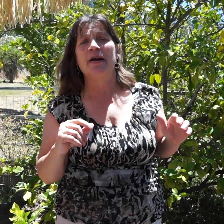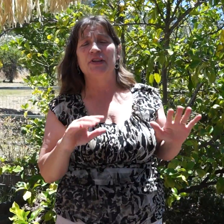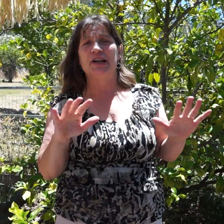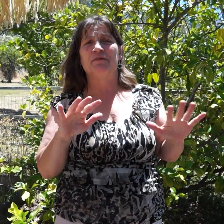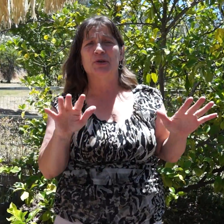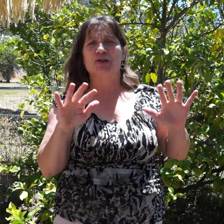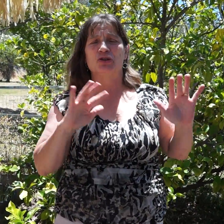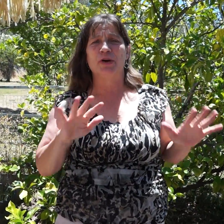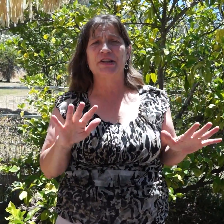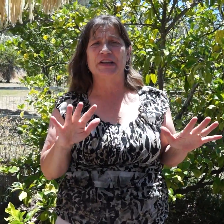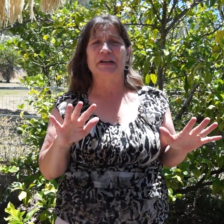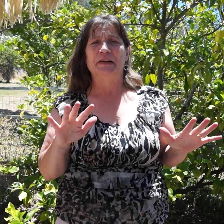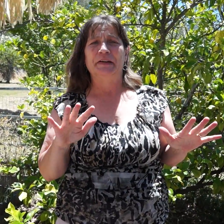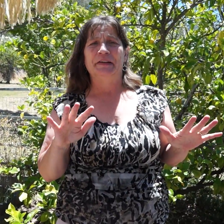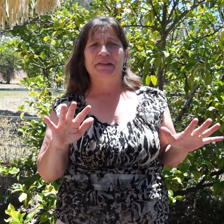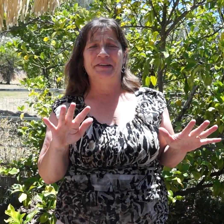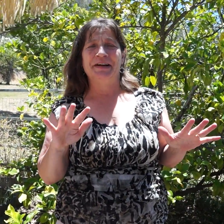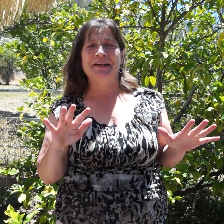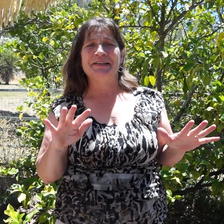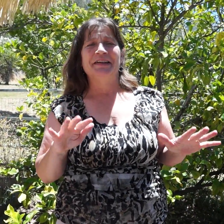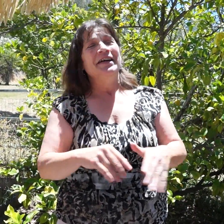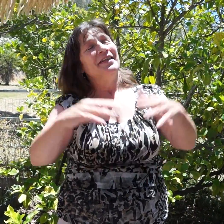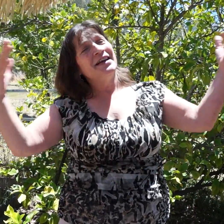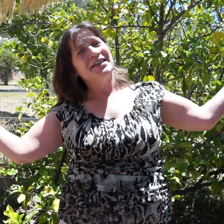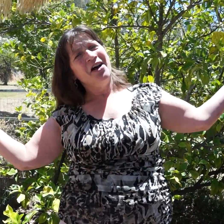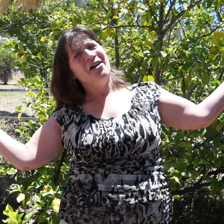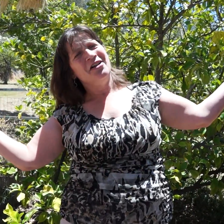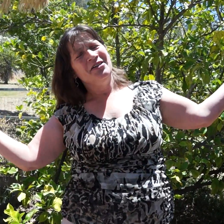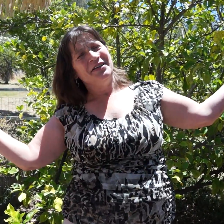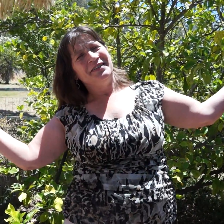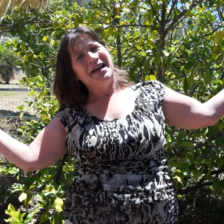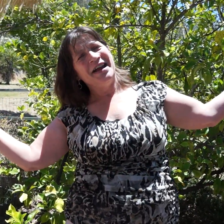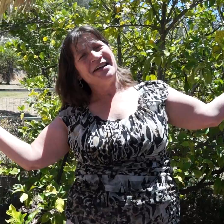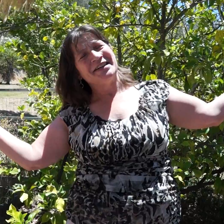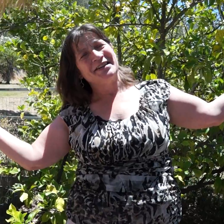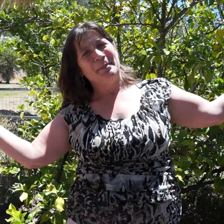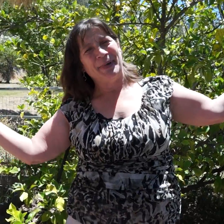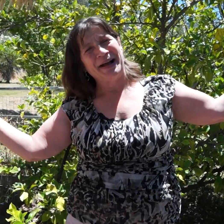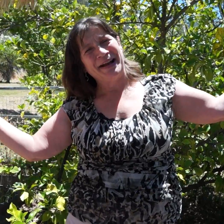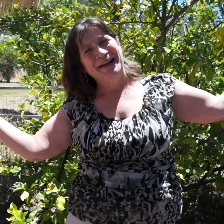the deaf person crazy. All right? That's all. Thanks. Bye.